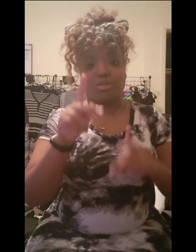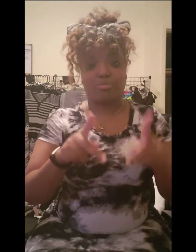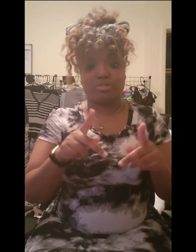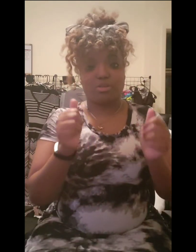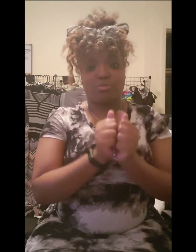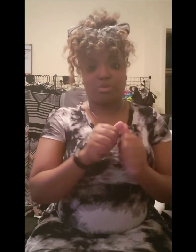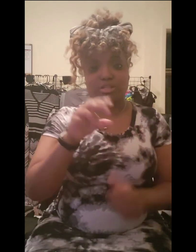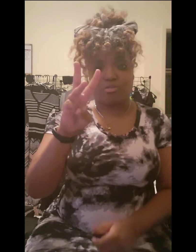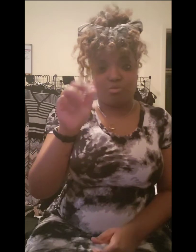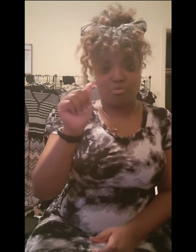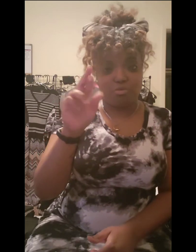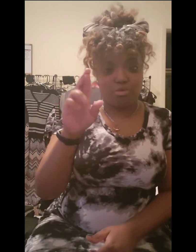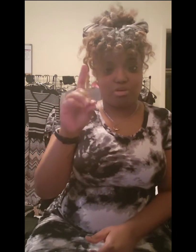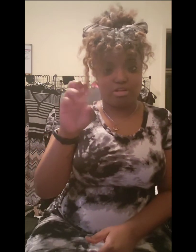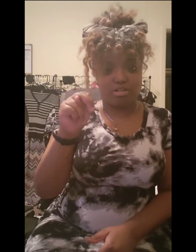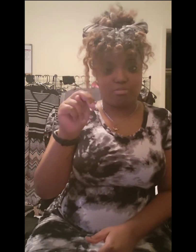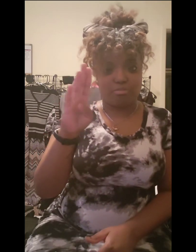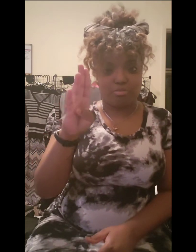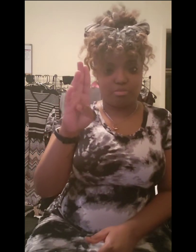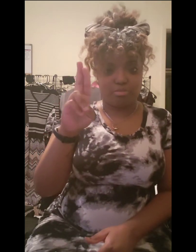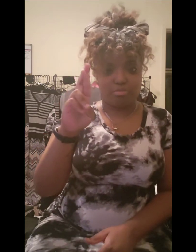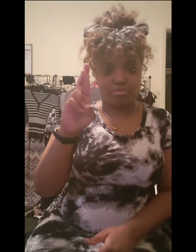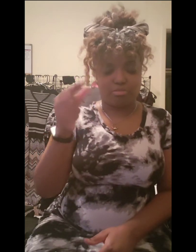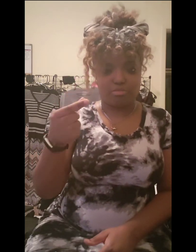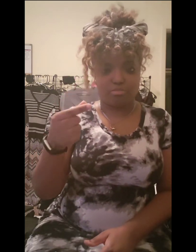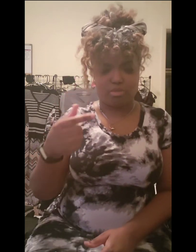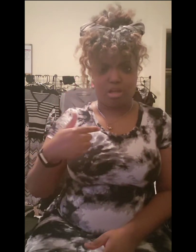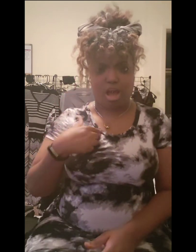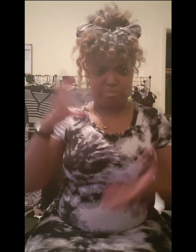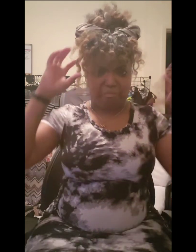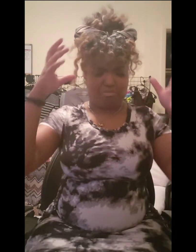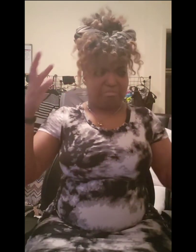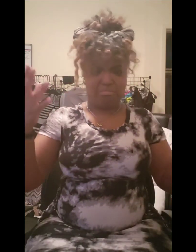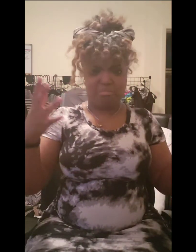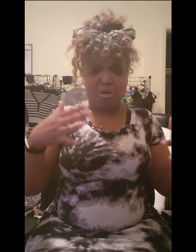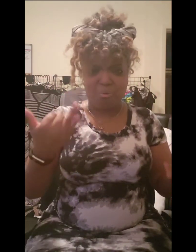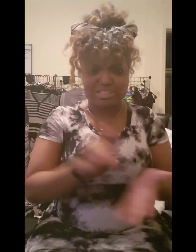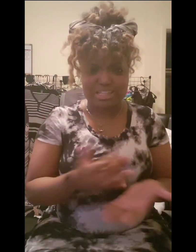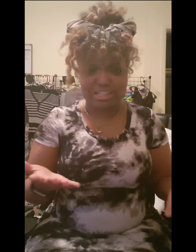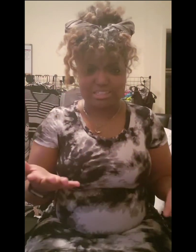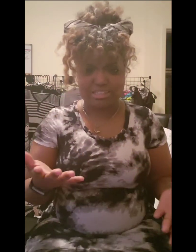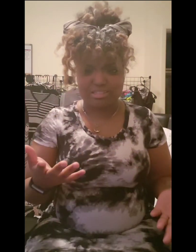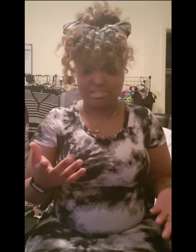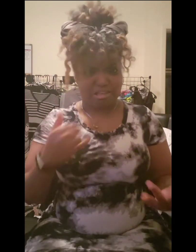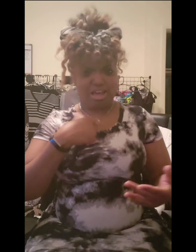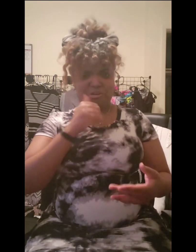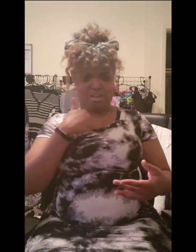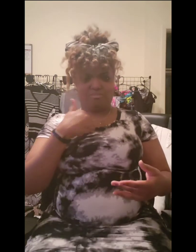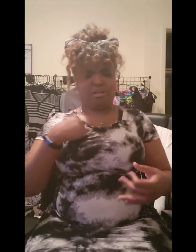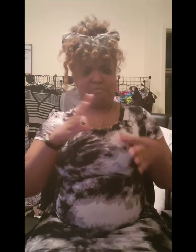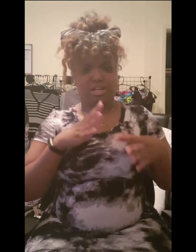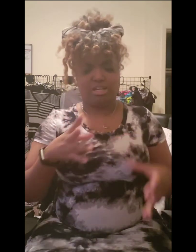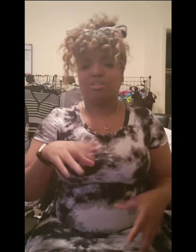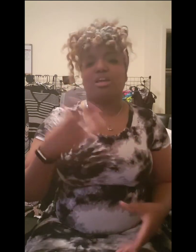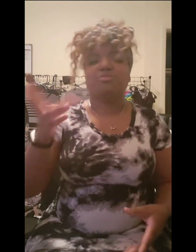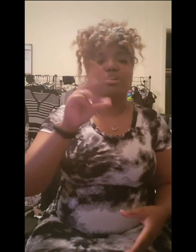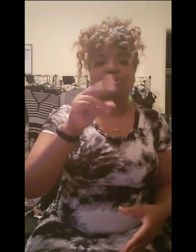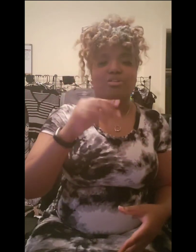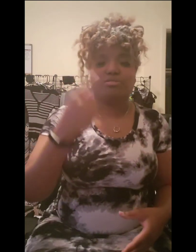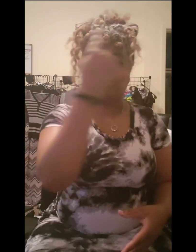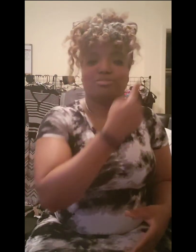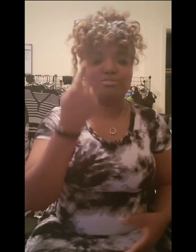and surprised. And so I hit the guy up, and we were talking, and I remember him saying to me, "You are the most beautiful